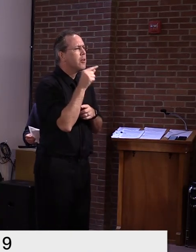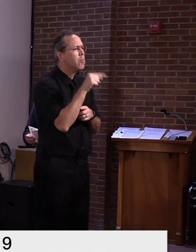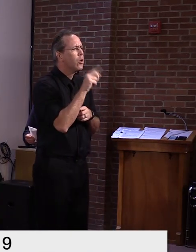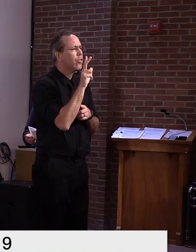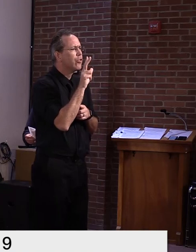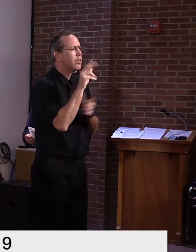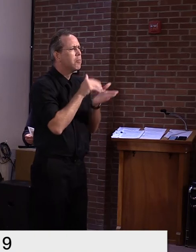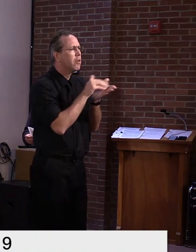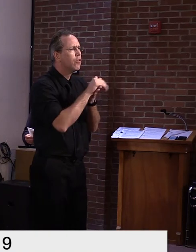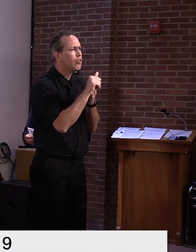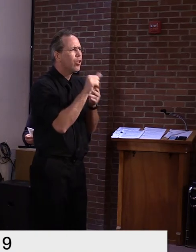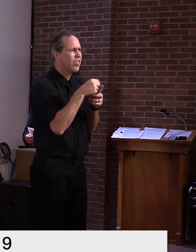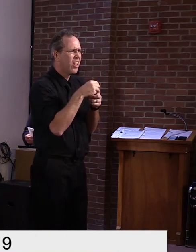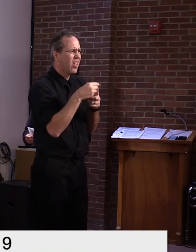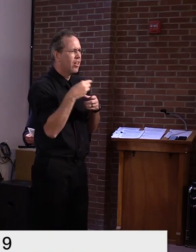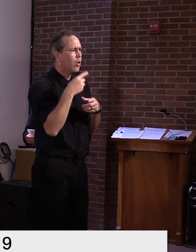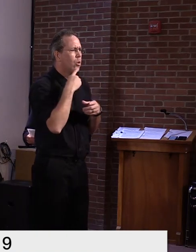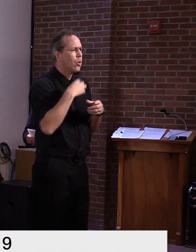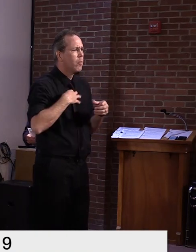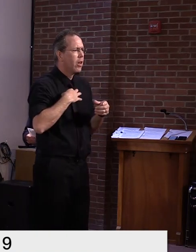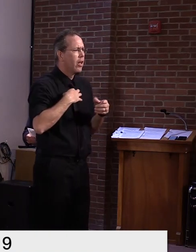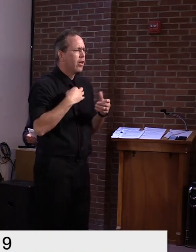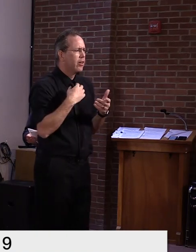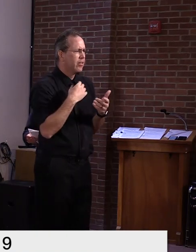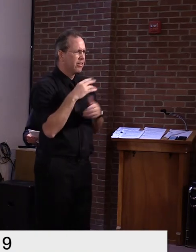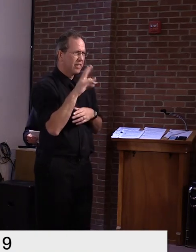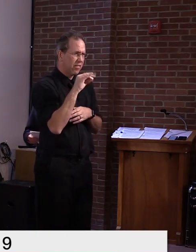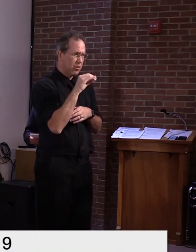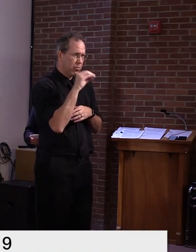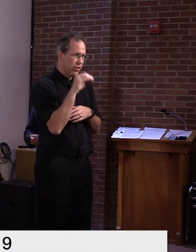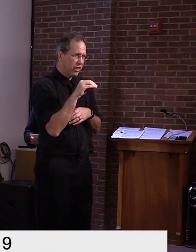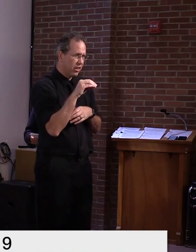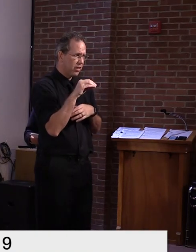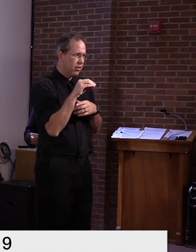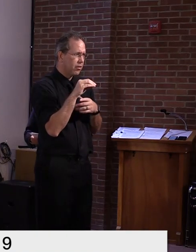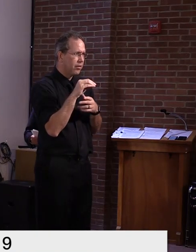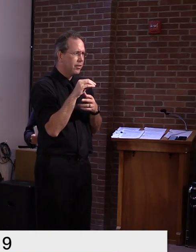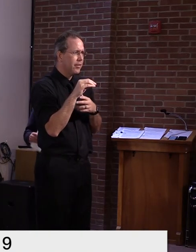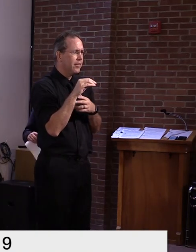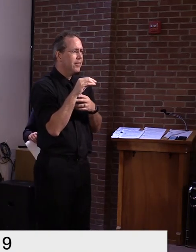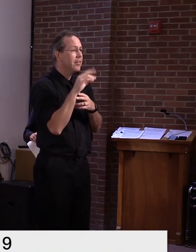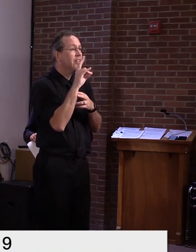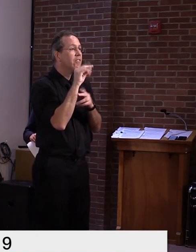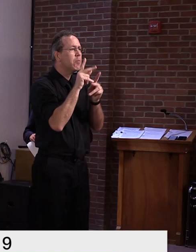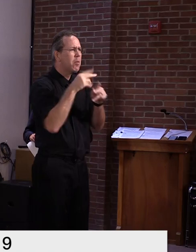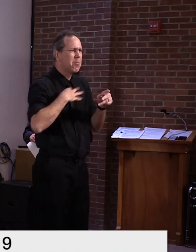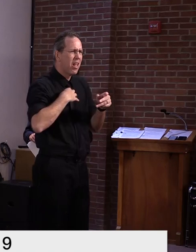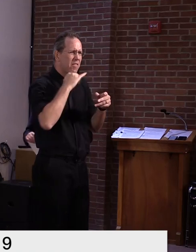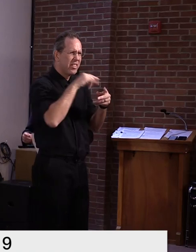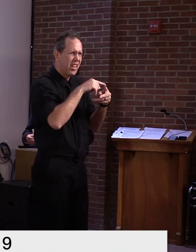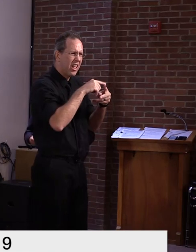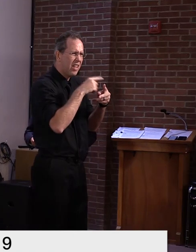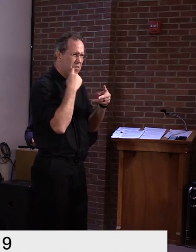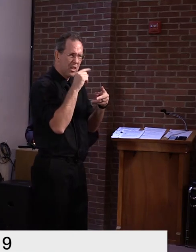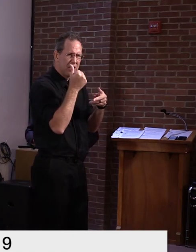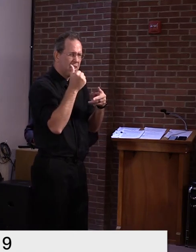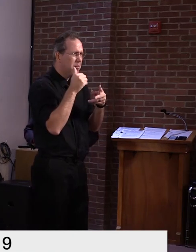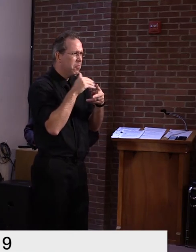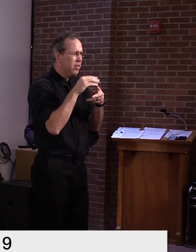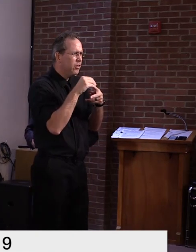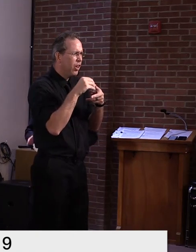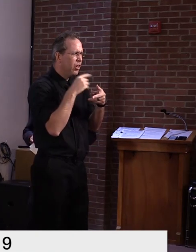doing the math, it seems like a lot per applicant. Do each of those applications represent multiple individual